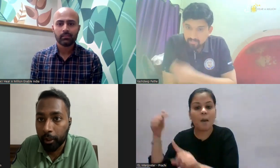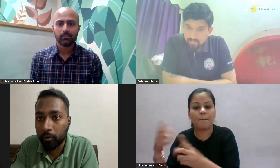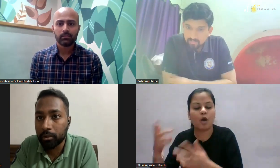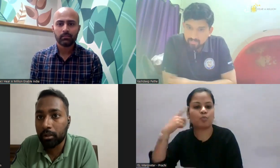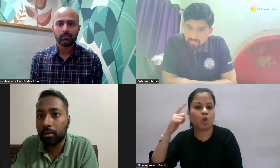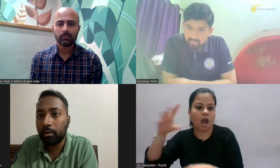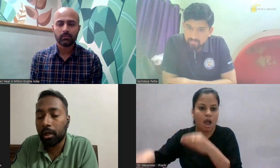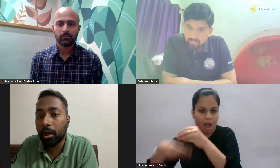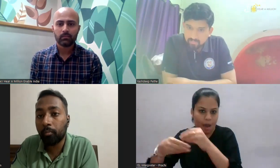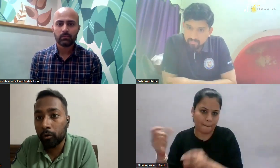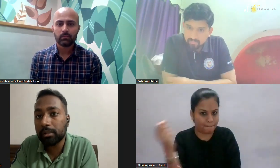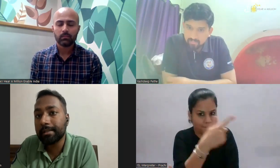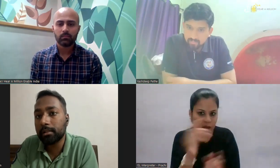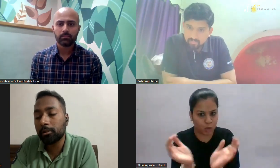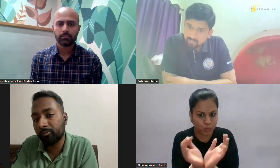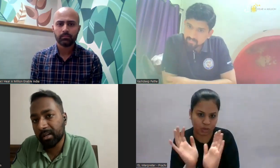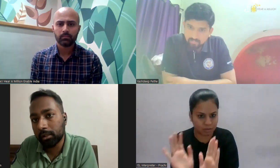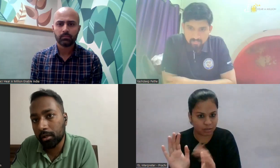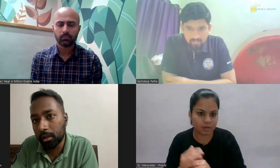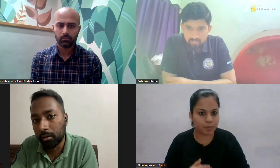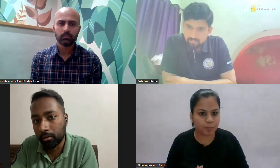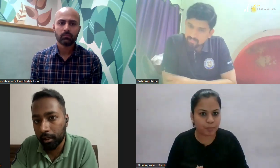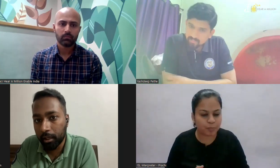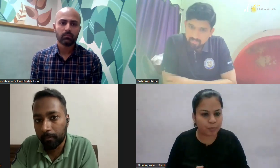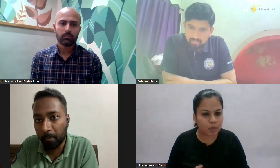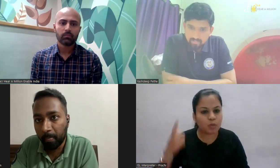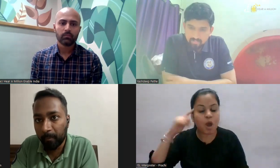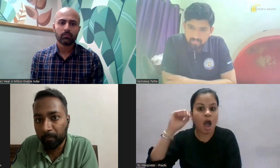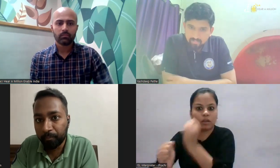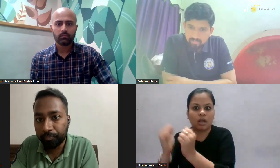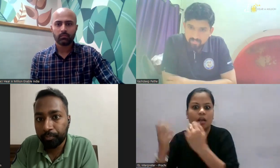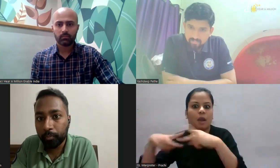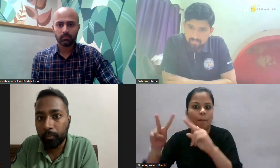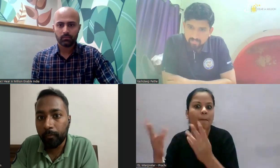premium because there are more chances of accident, right?